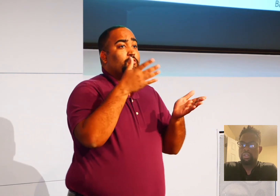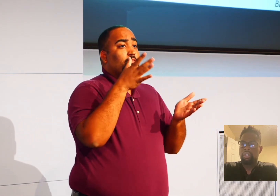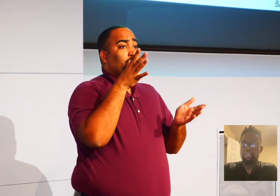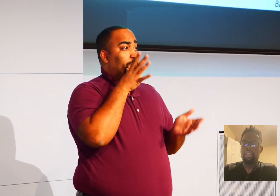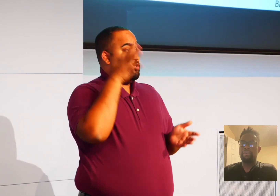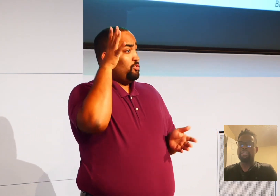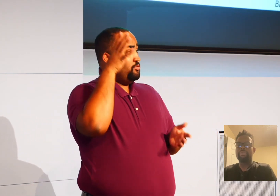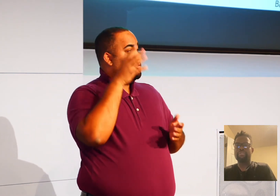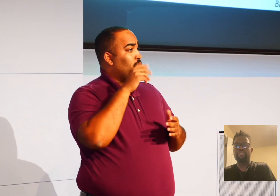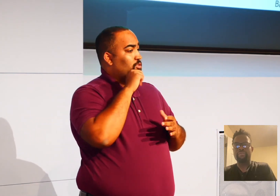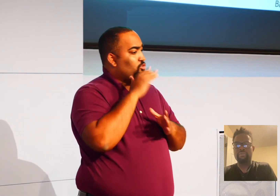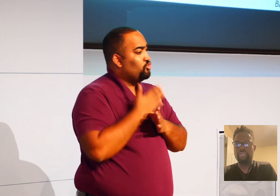Now, language